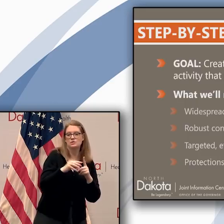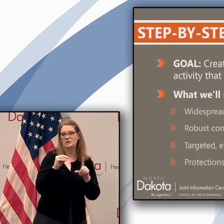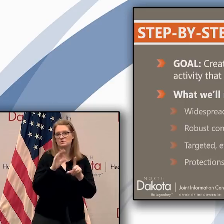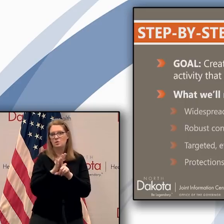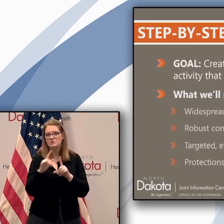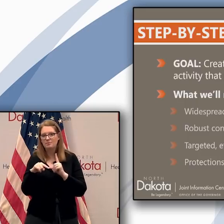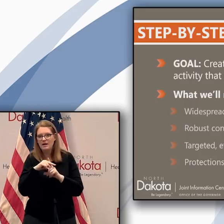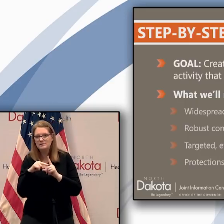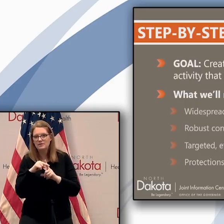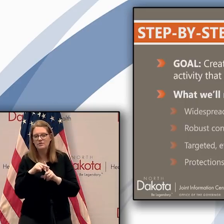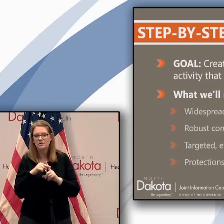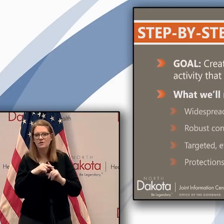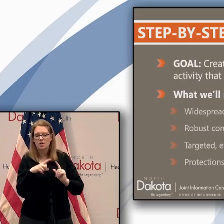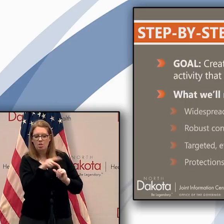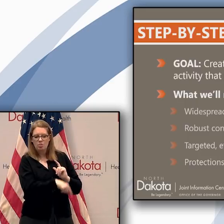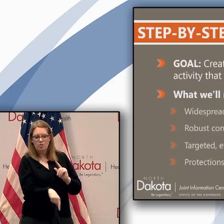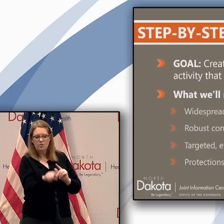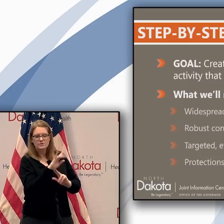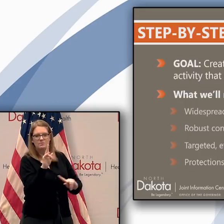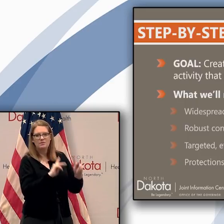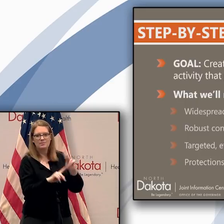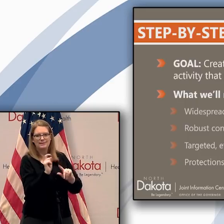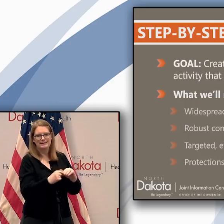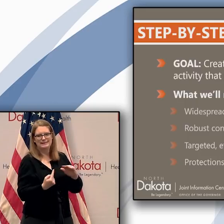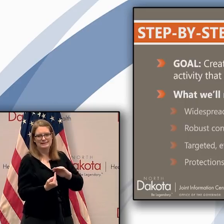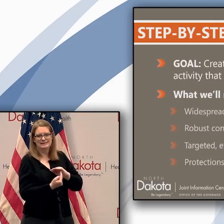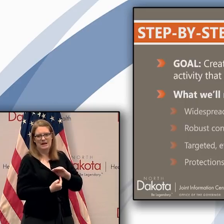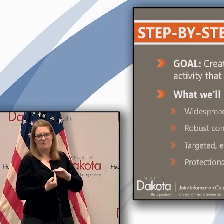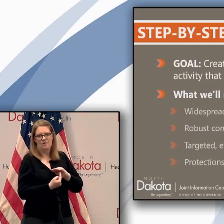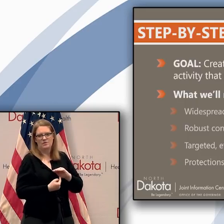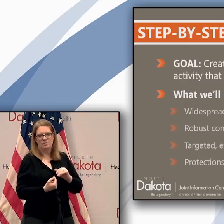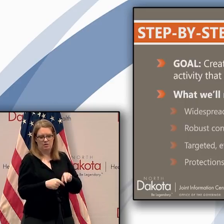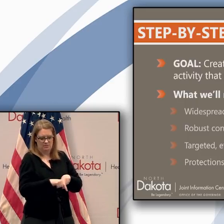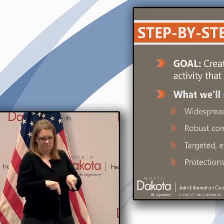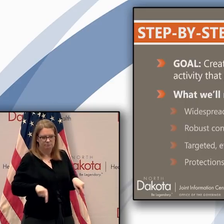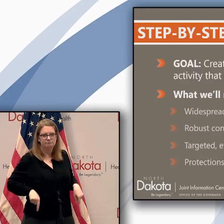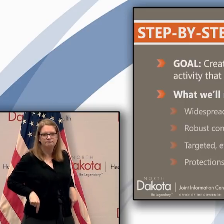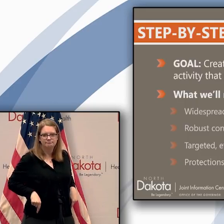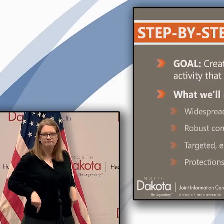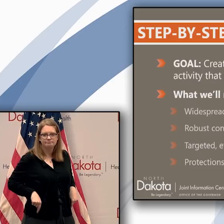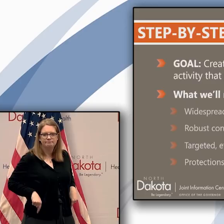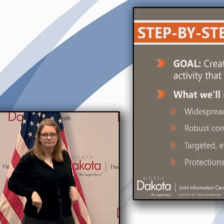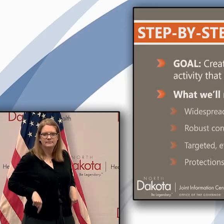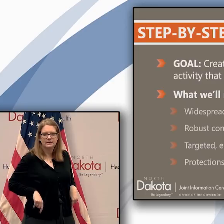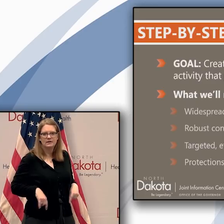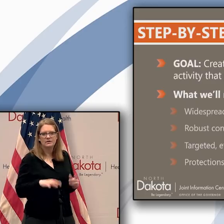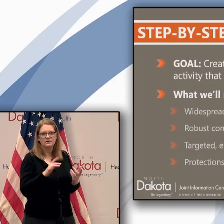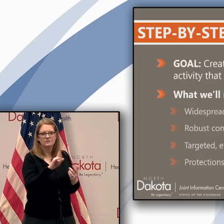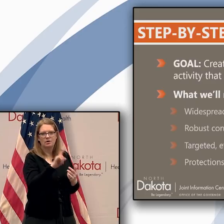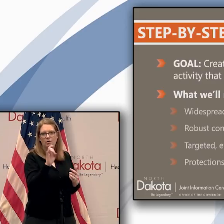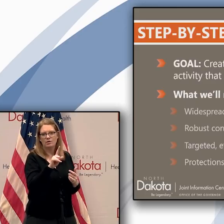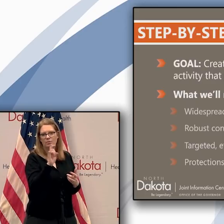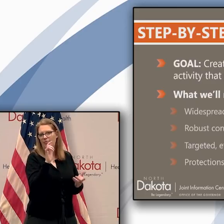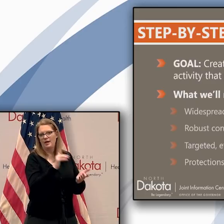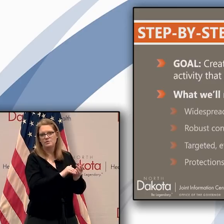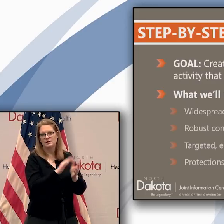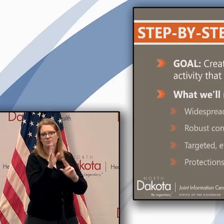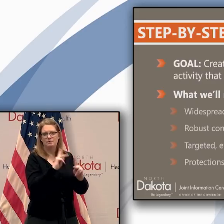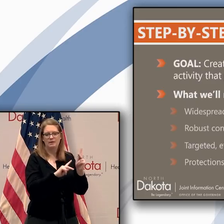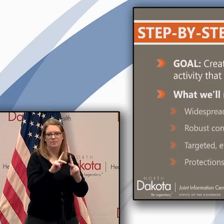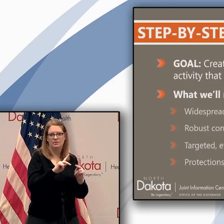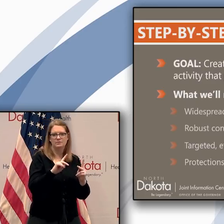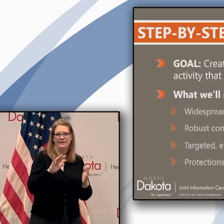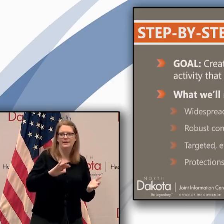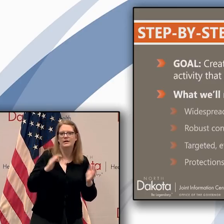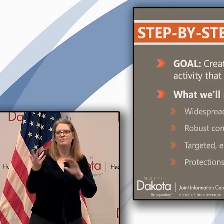those people are the ones that should self-isolate and stay quarantined. And that's, we're talking in that case, hundreds or 1,000 people as opposed to the